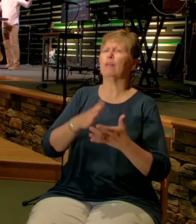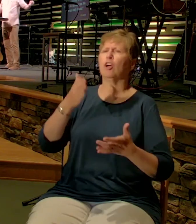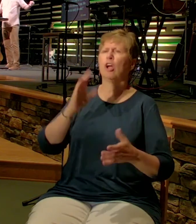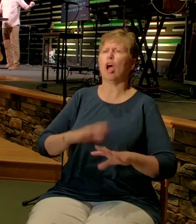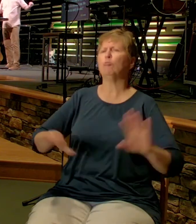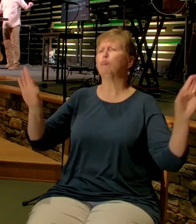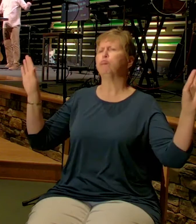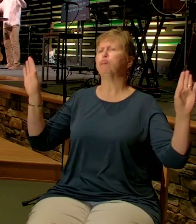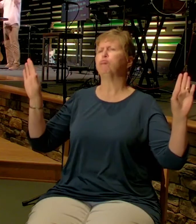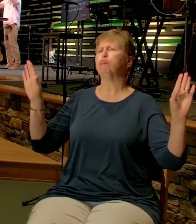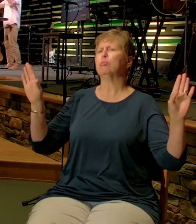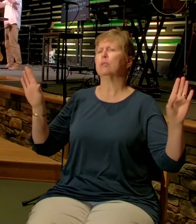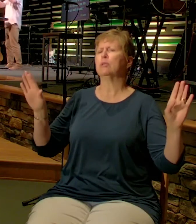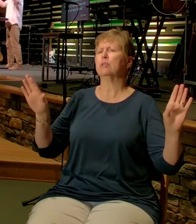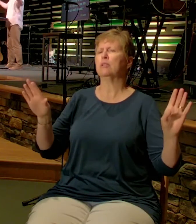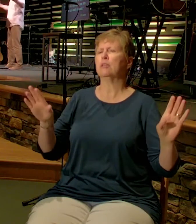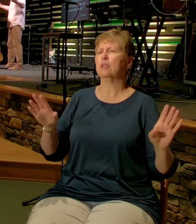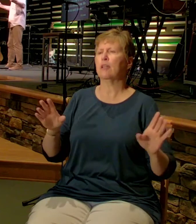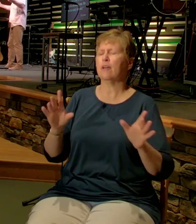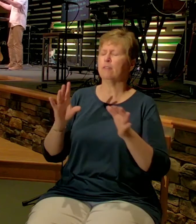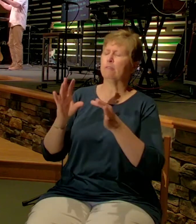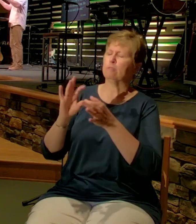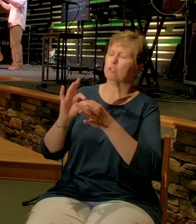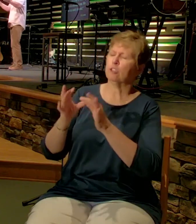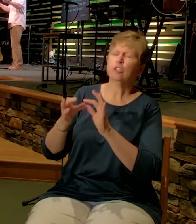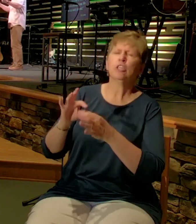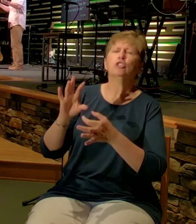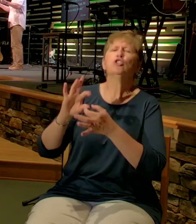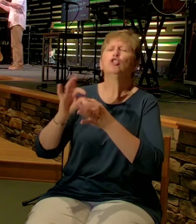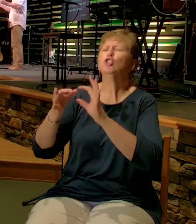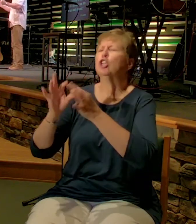release themselves from the shackles of religion. Well, yeah.